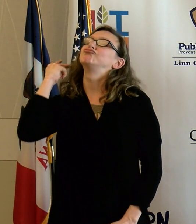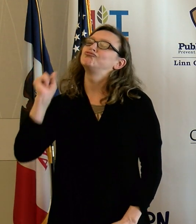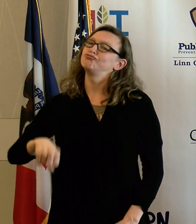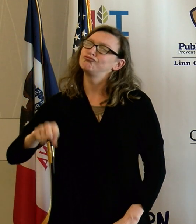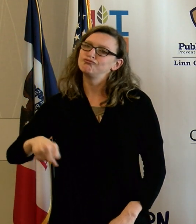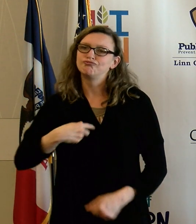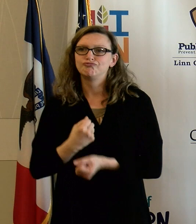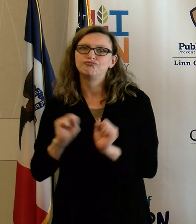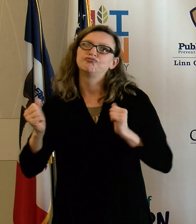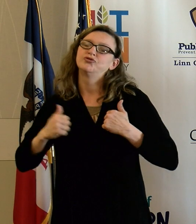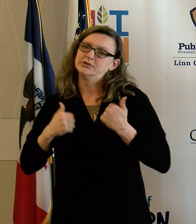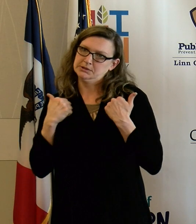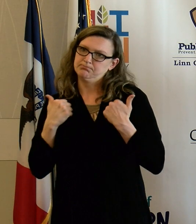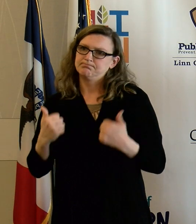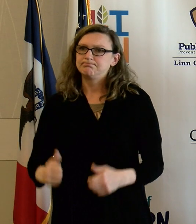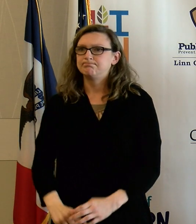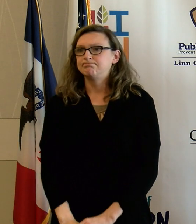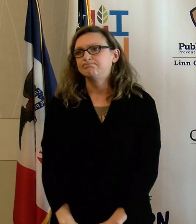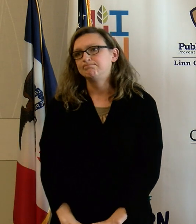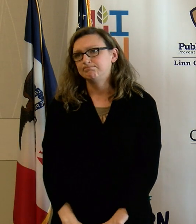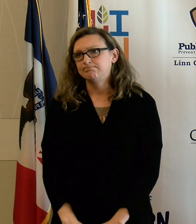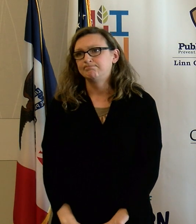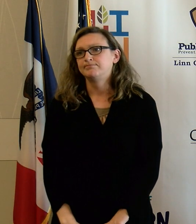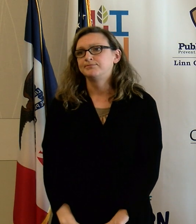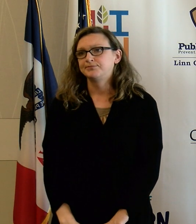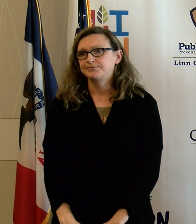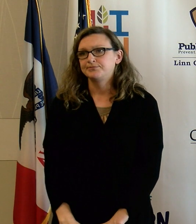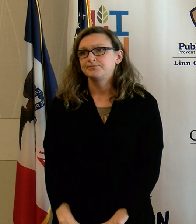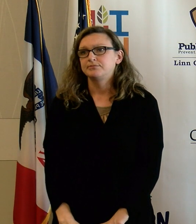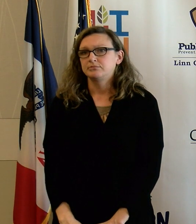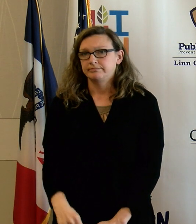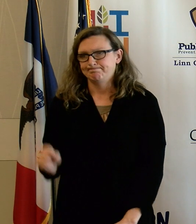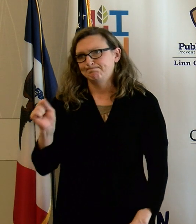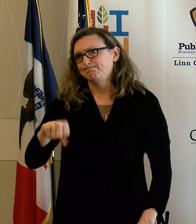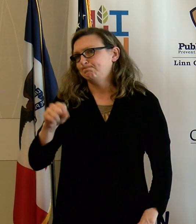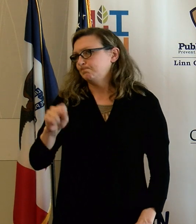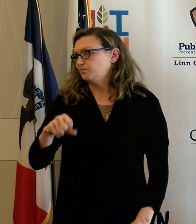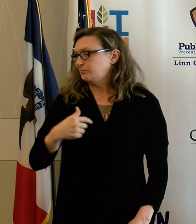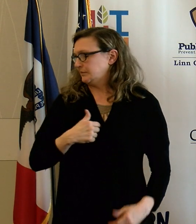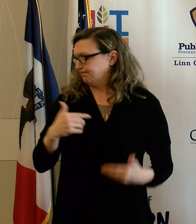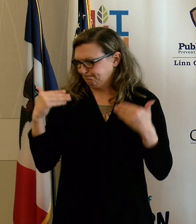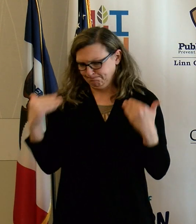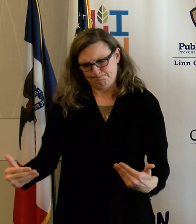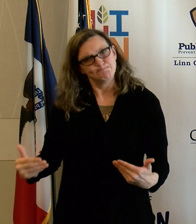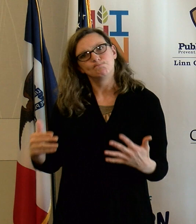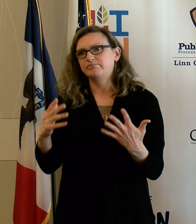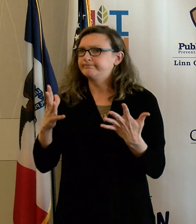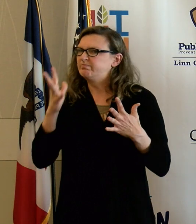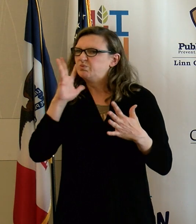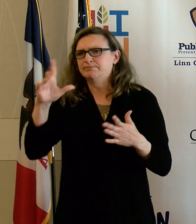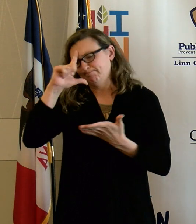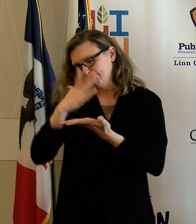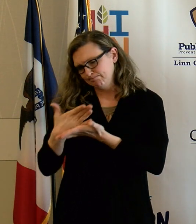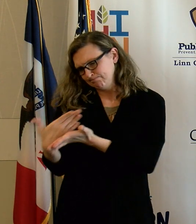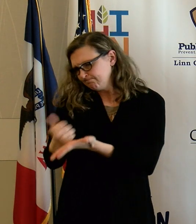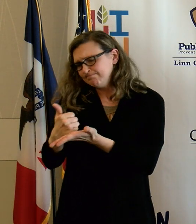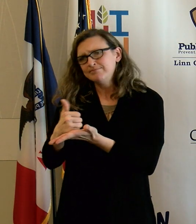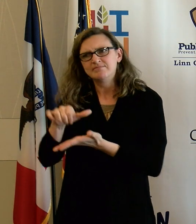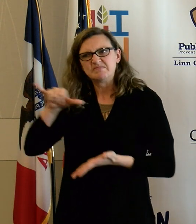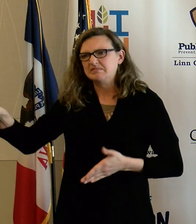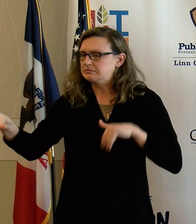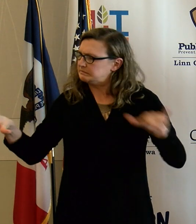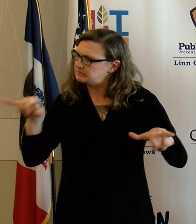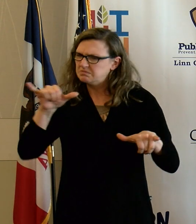the side of the equation I'm willing to err on, doing too much to save lives as opposed to doing too